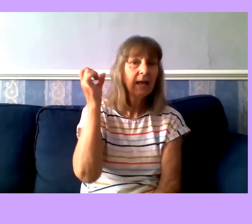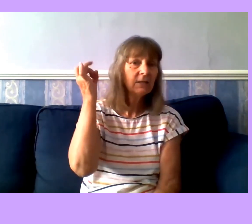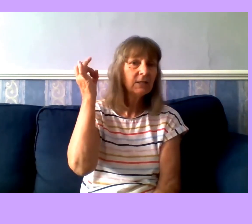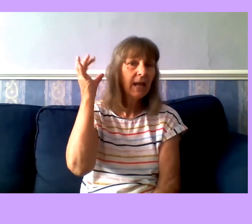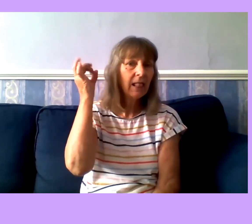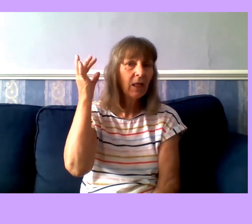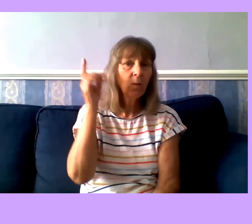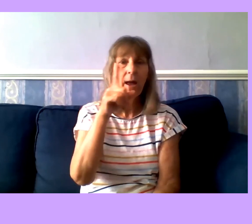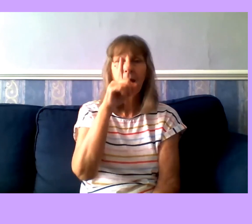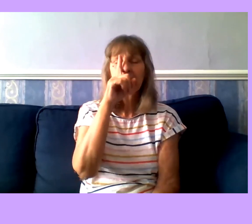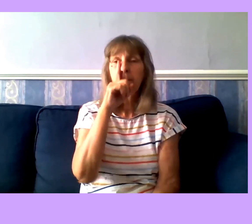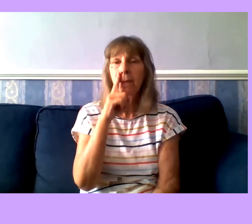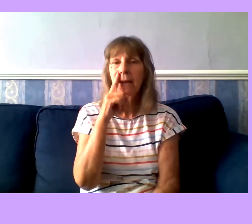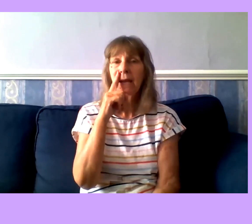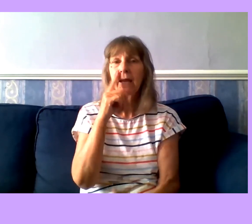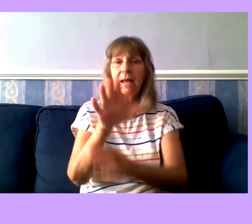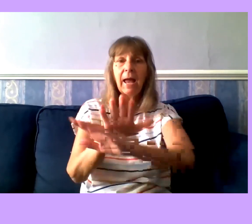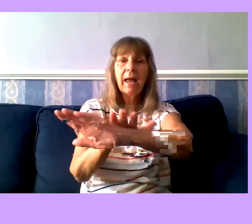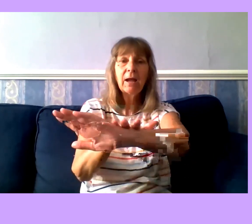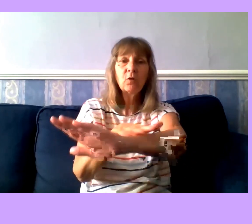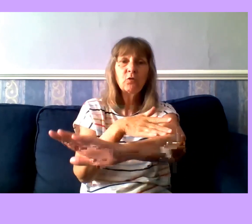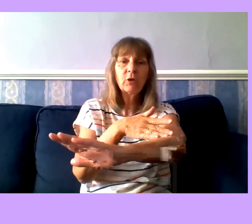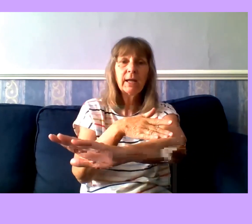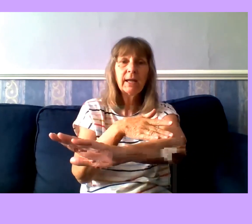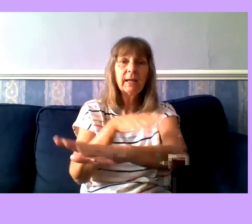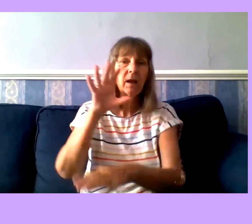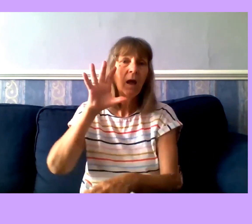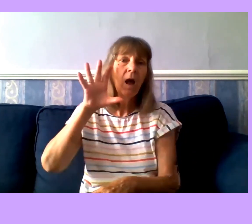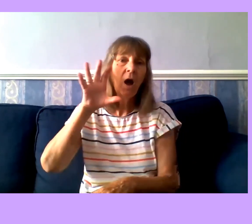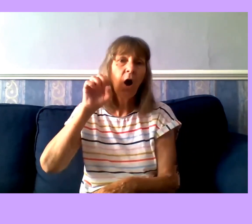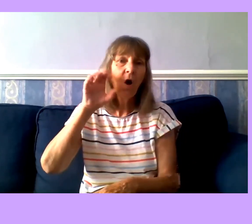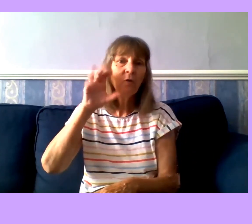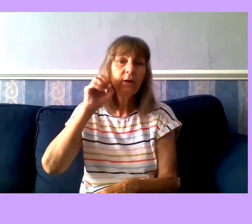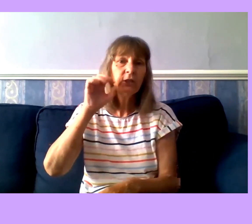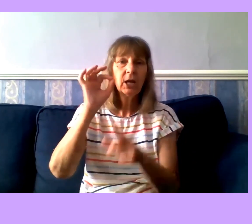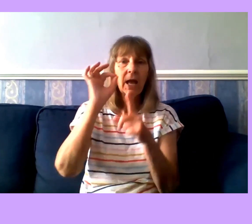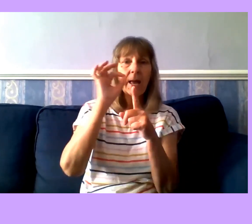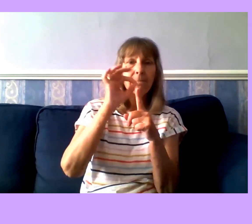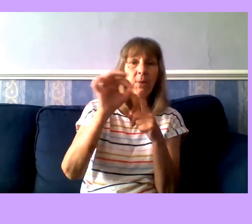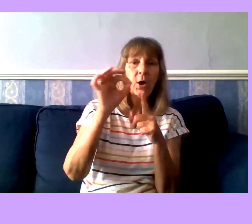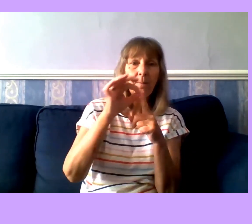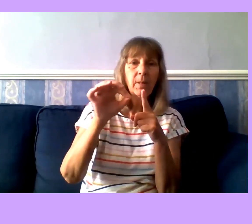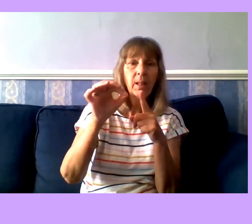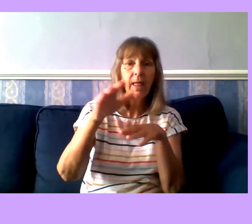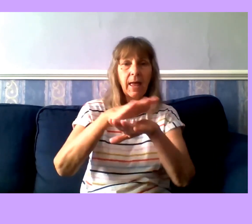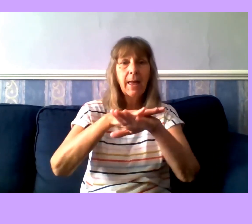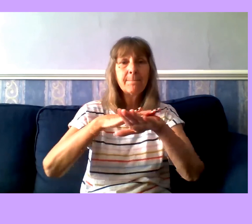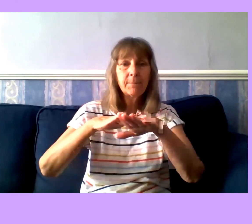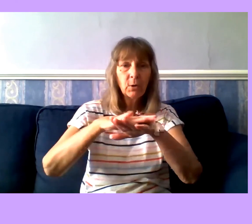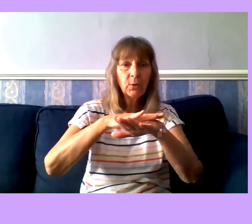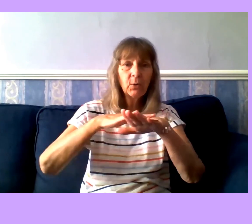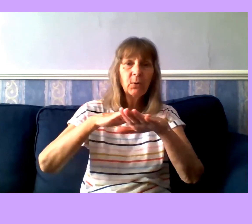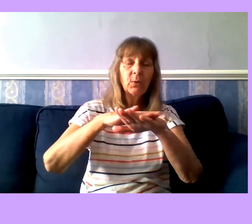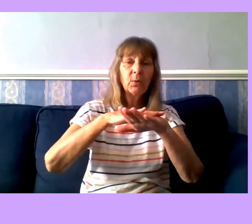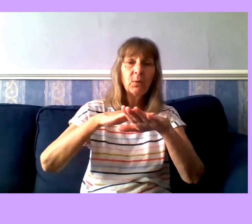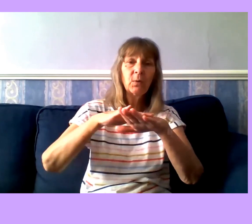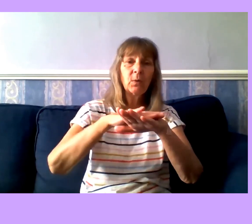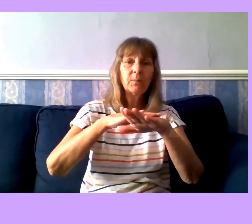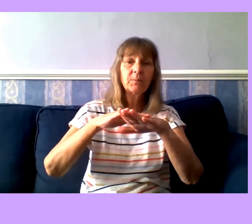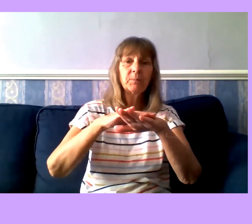Red and yellow and pink and green, orange and purple and blue.